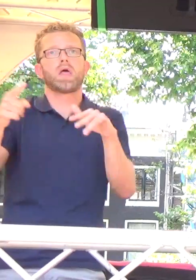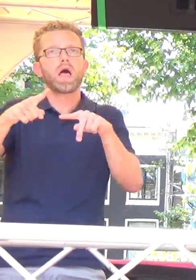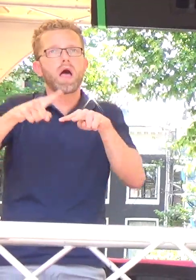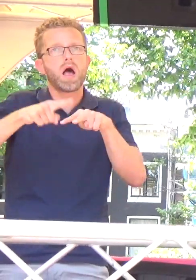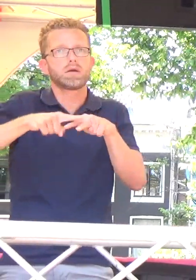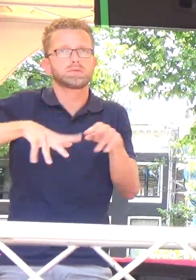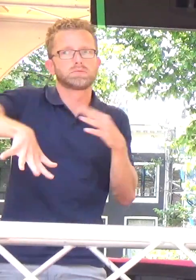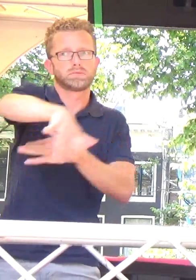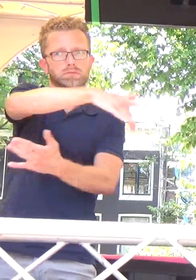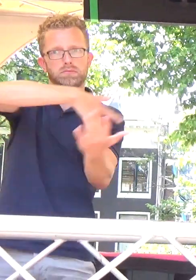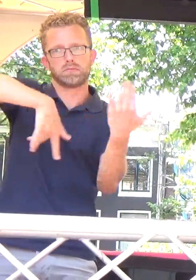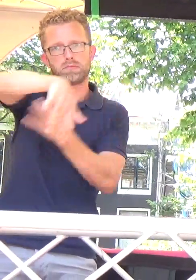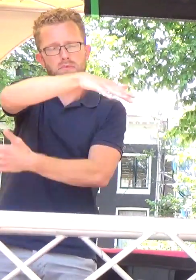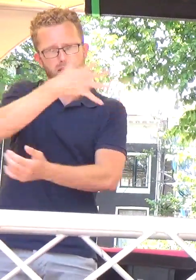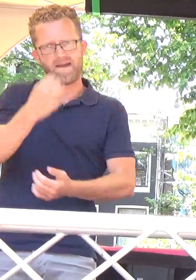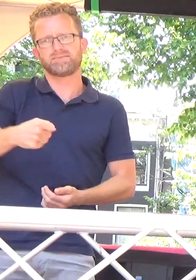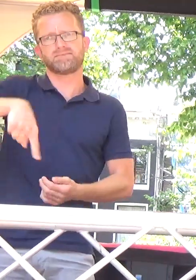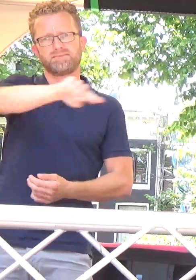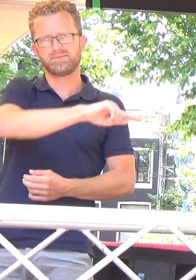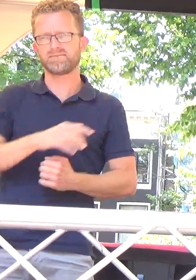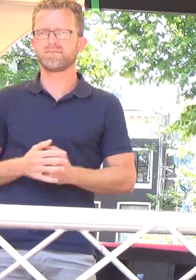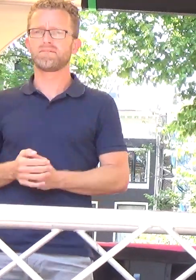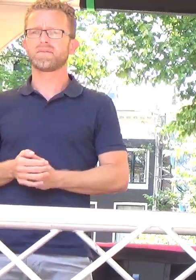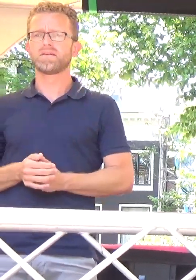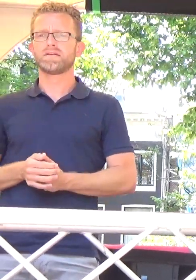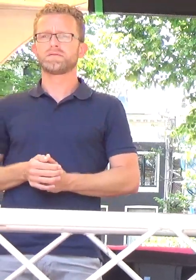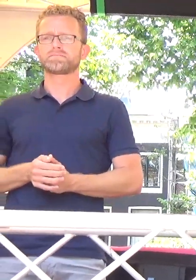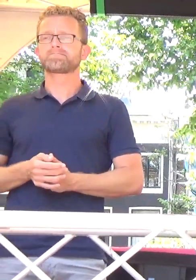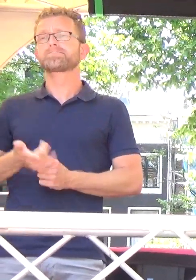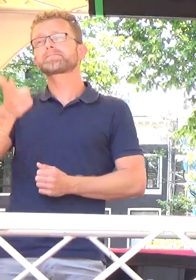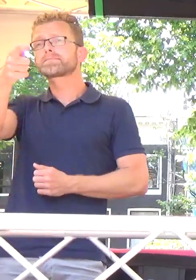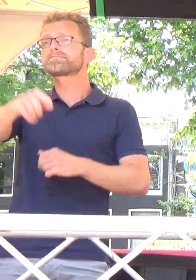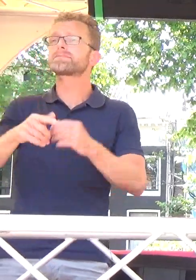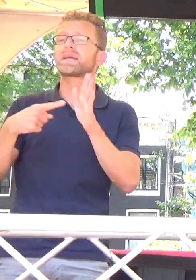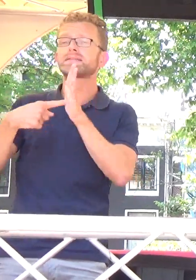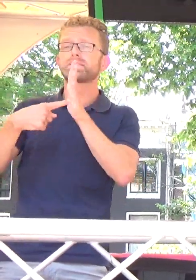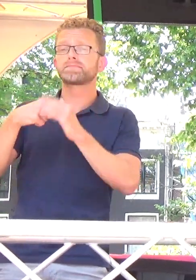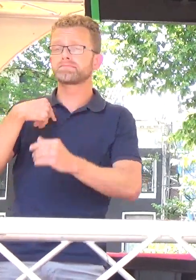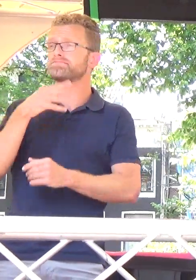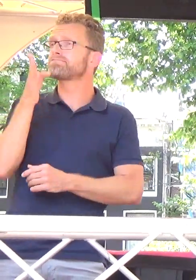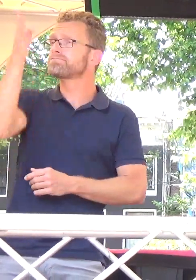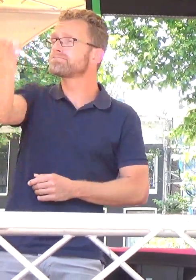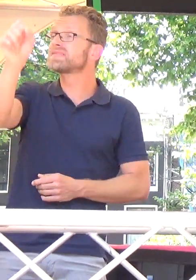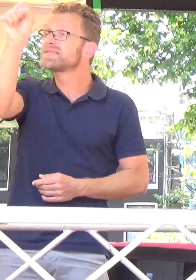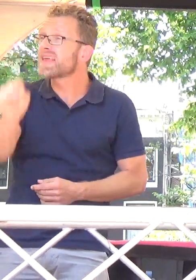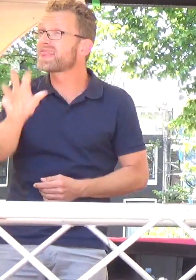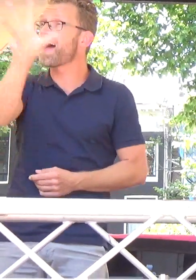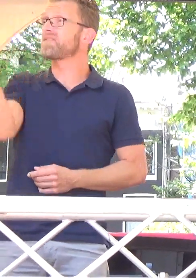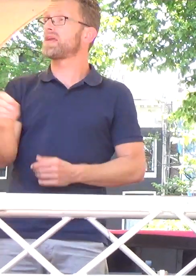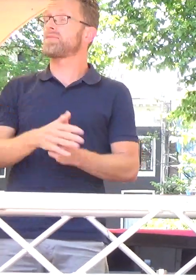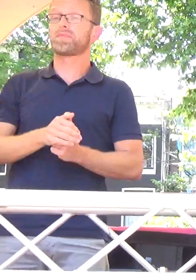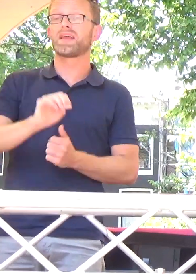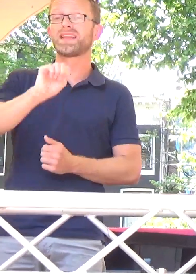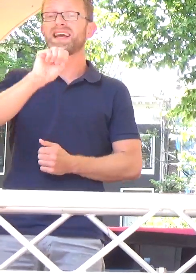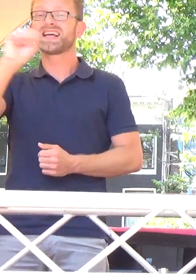Africa, girls in the age group between 50 and 24 make up only 10